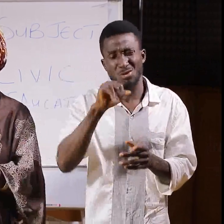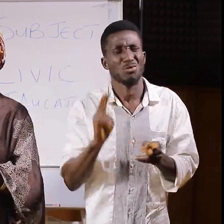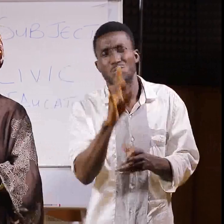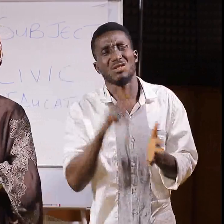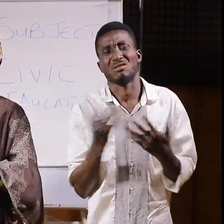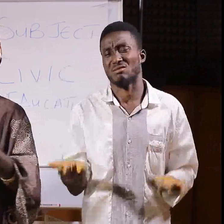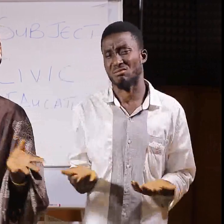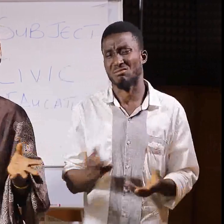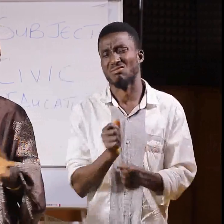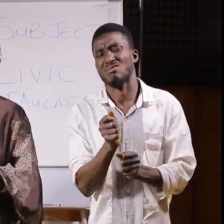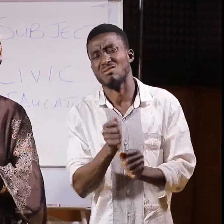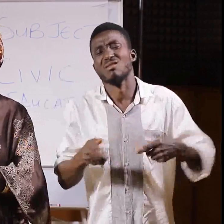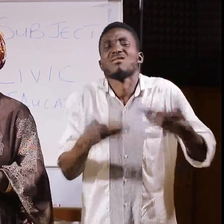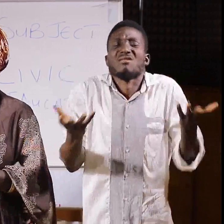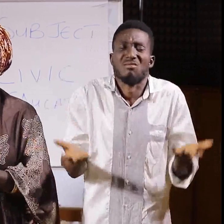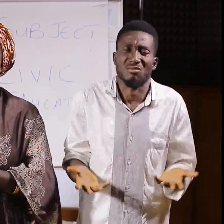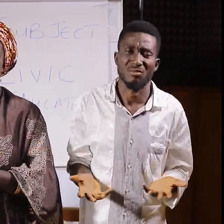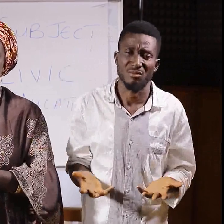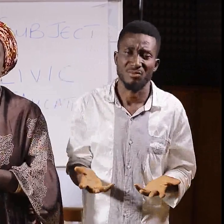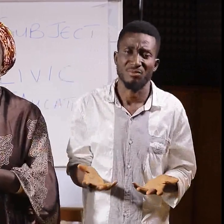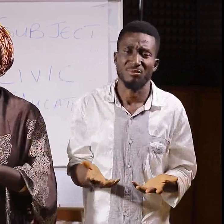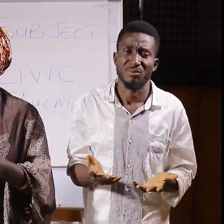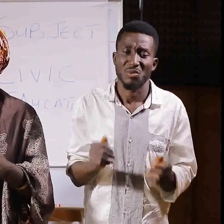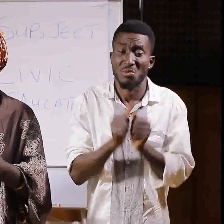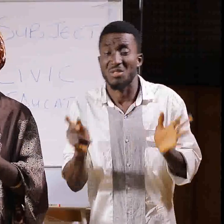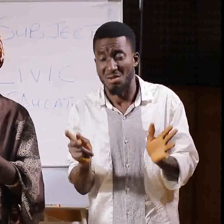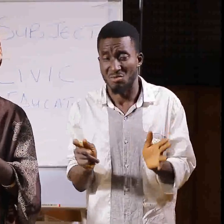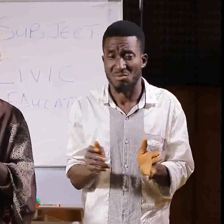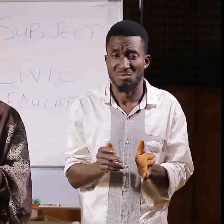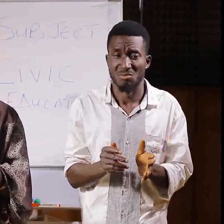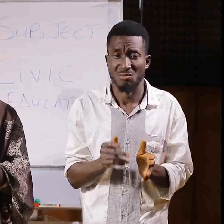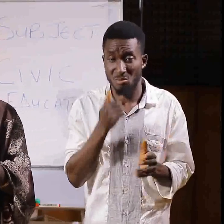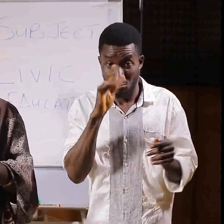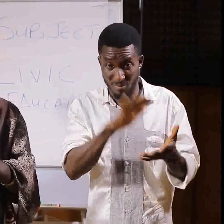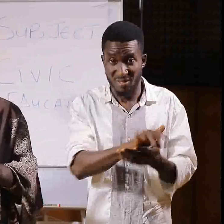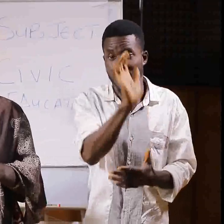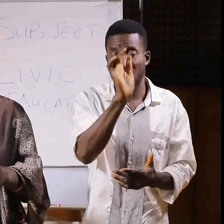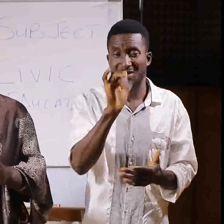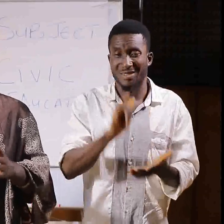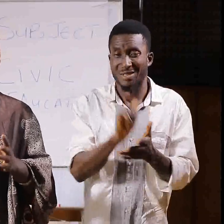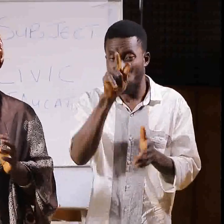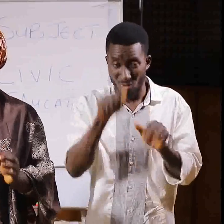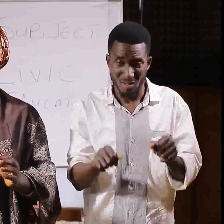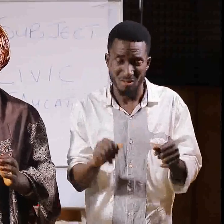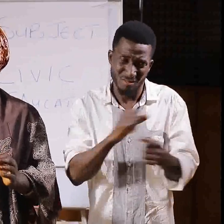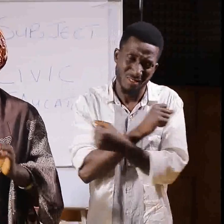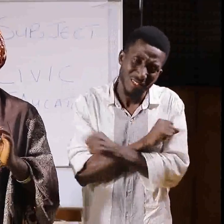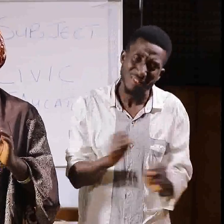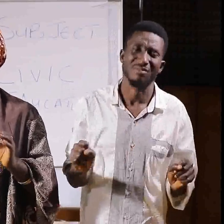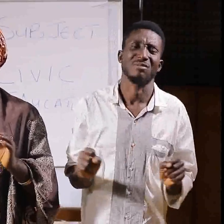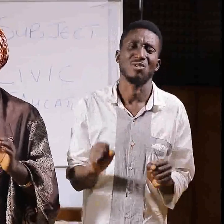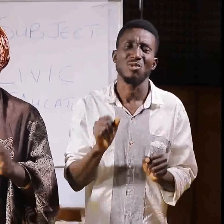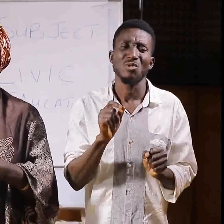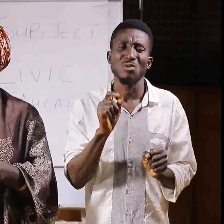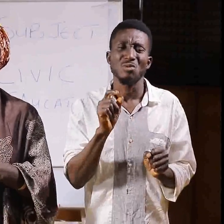it anyhow, extravagantly, without believing that you can save, no